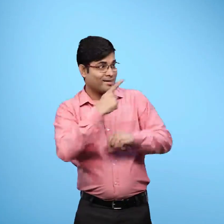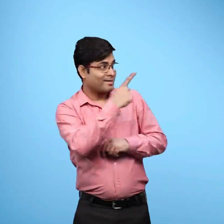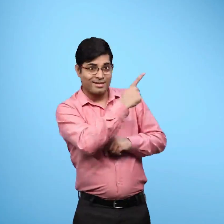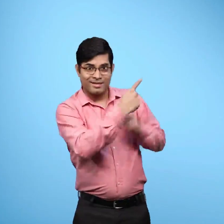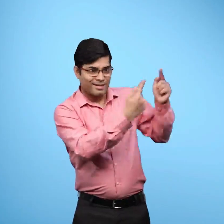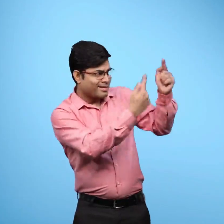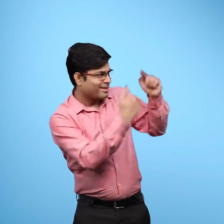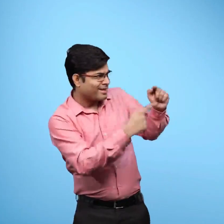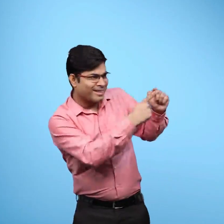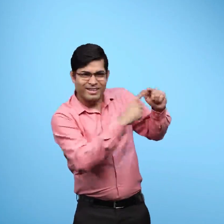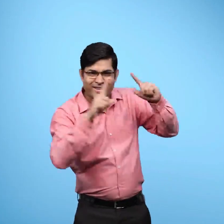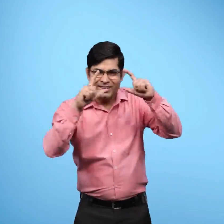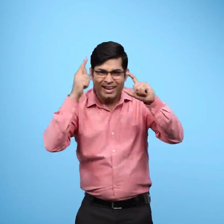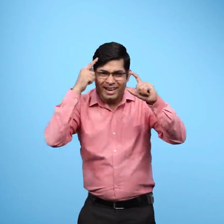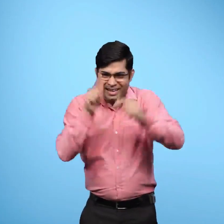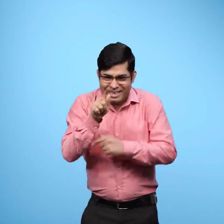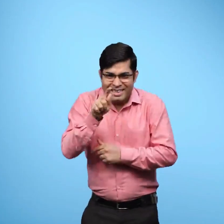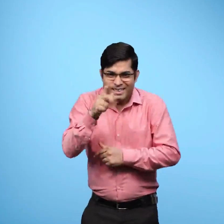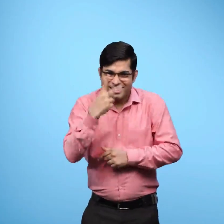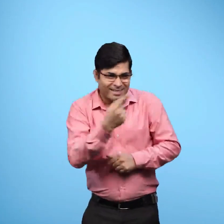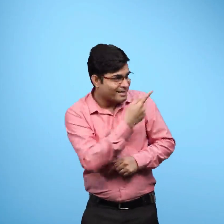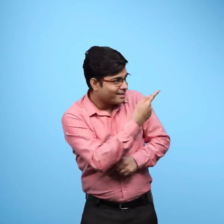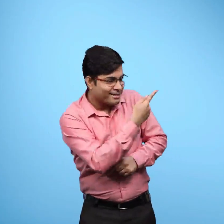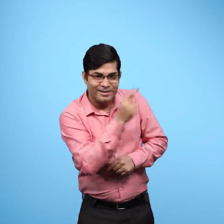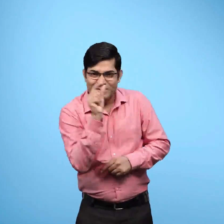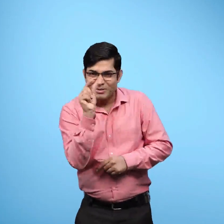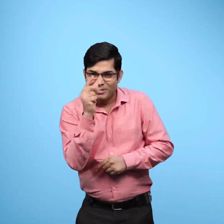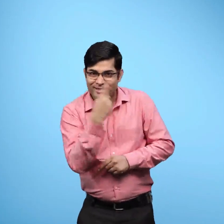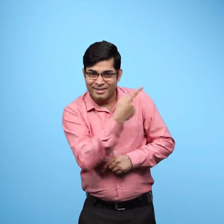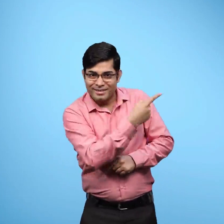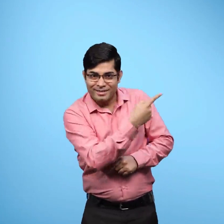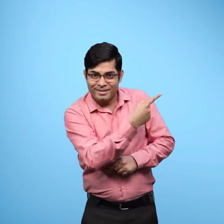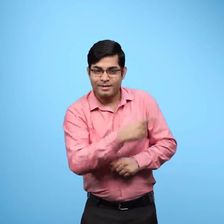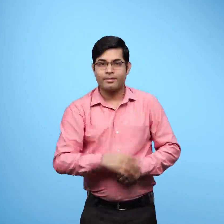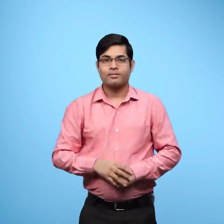Below this picture there is a small black ant who is saying,